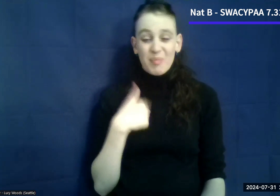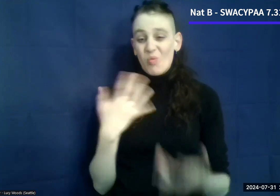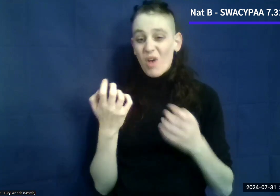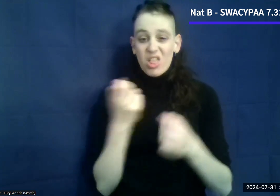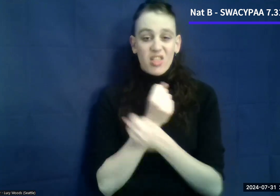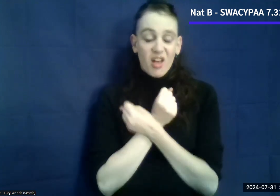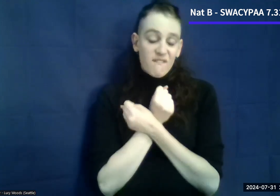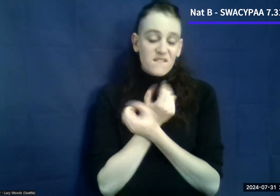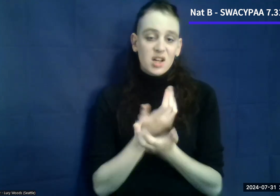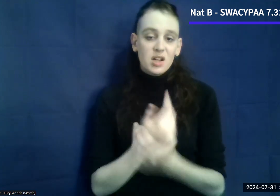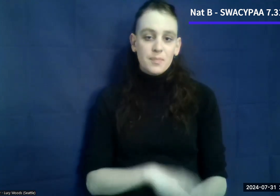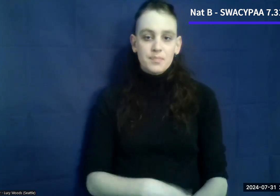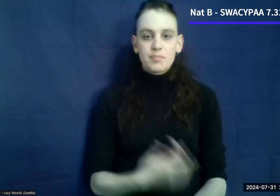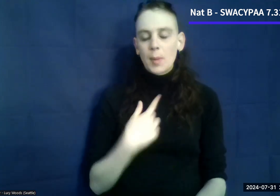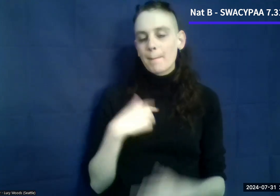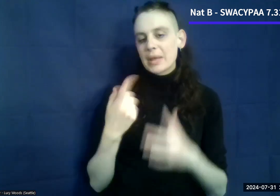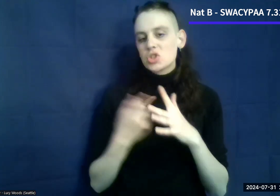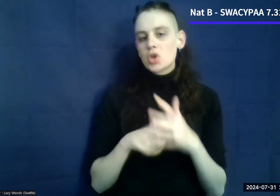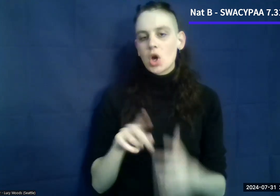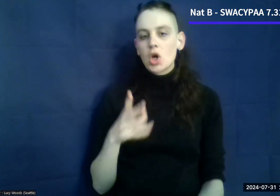I started smoking